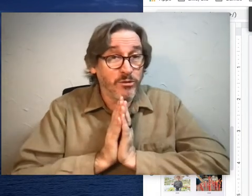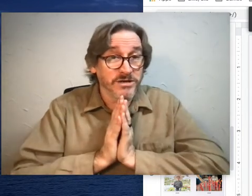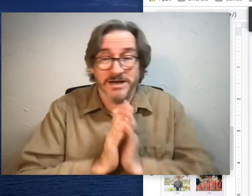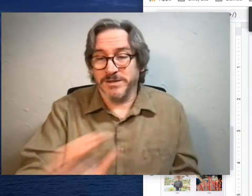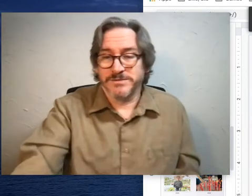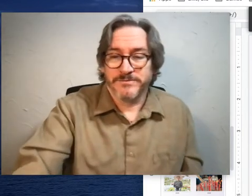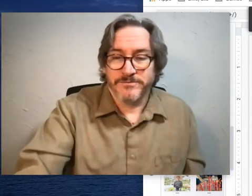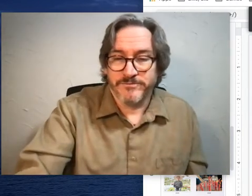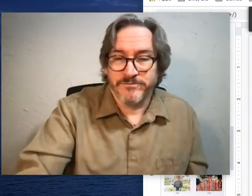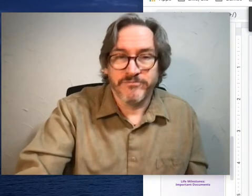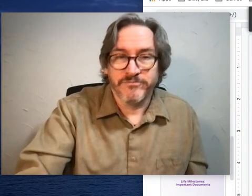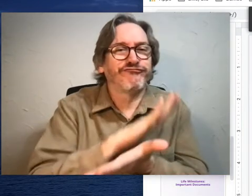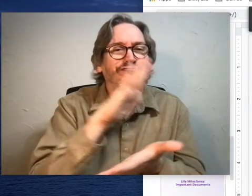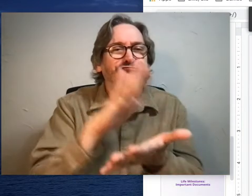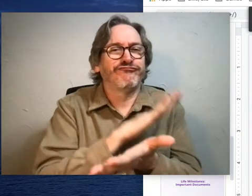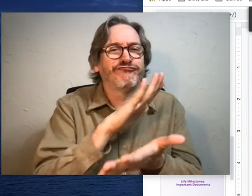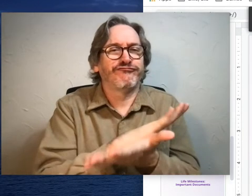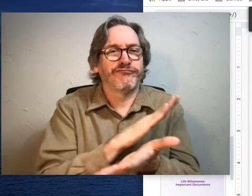Important documents,